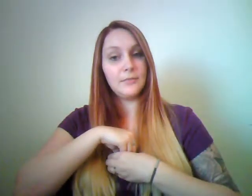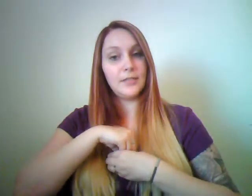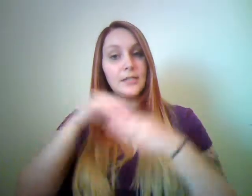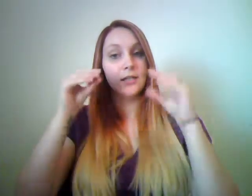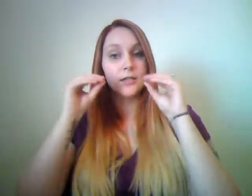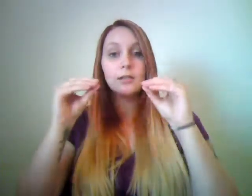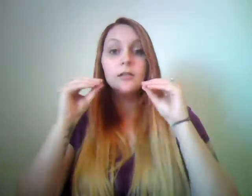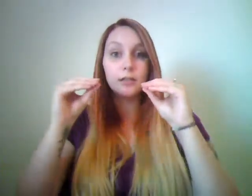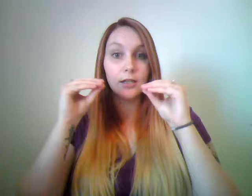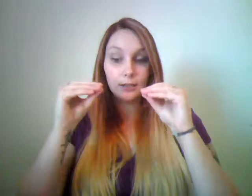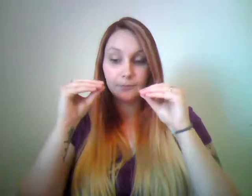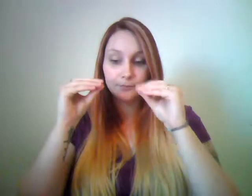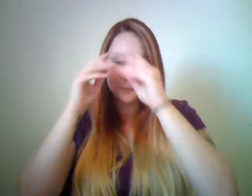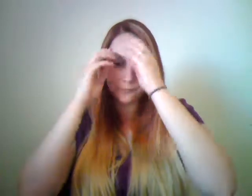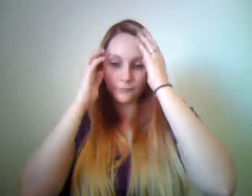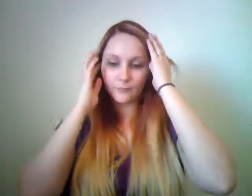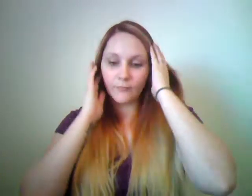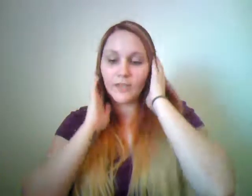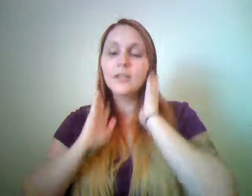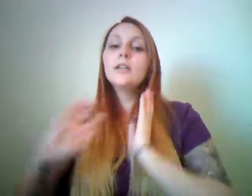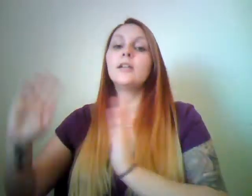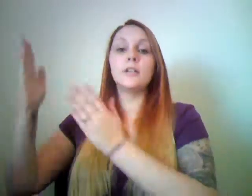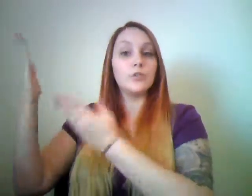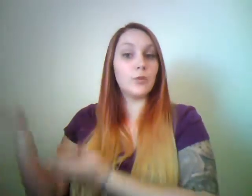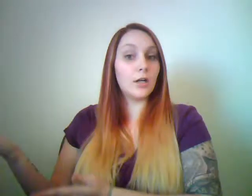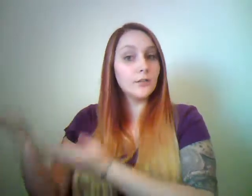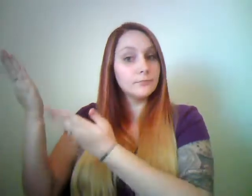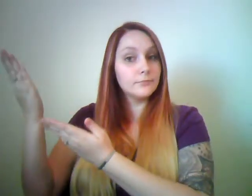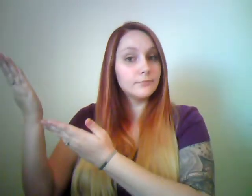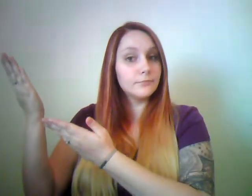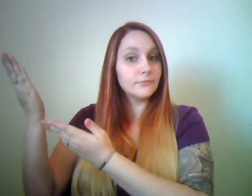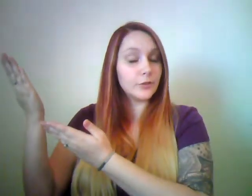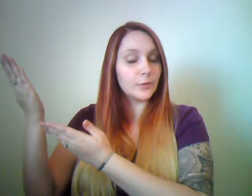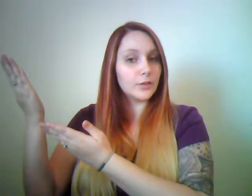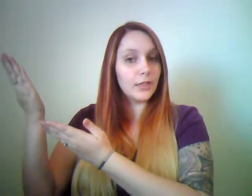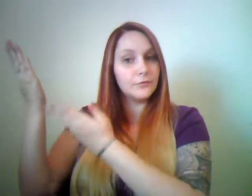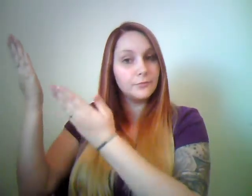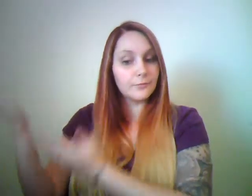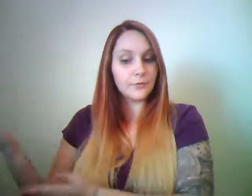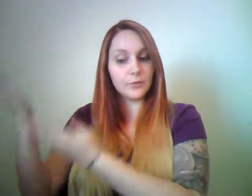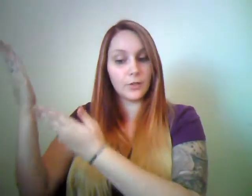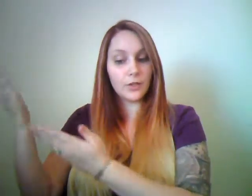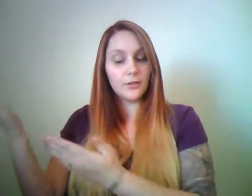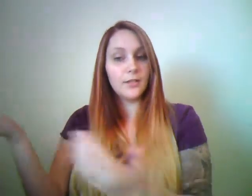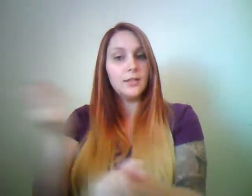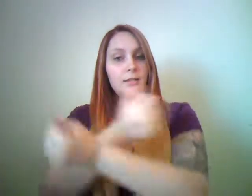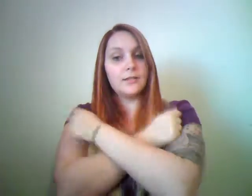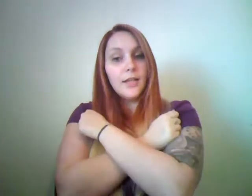me none. You are, for you are love. You are love.